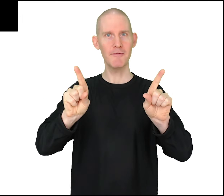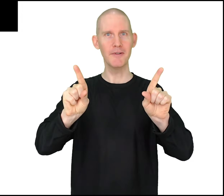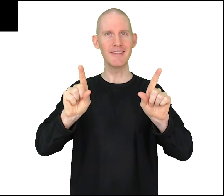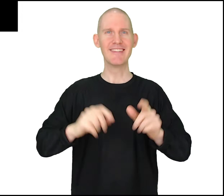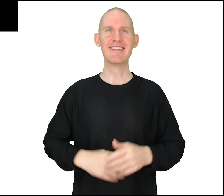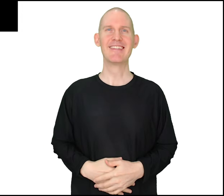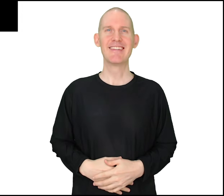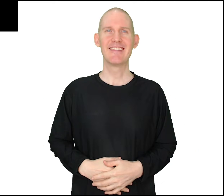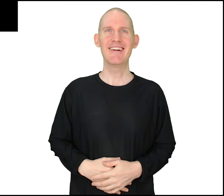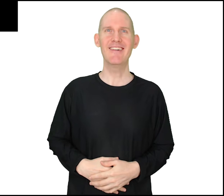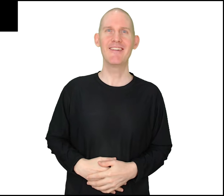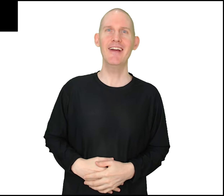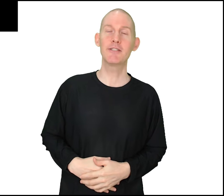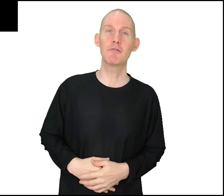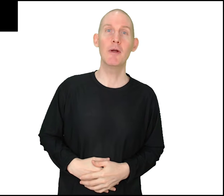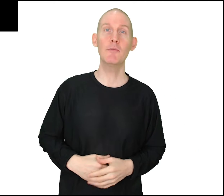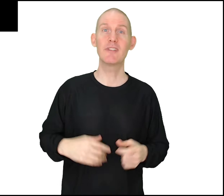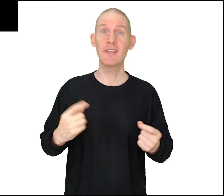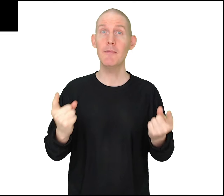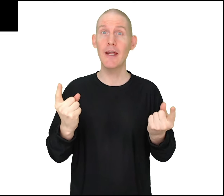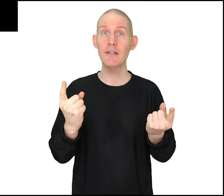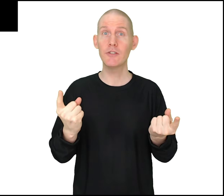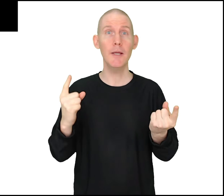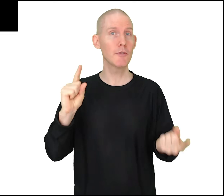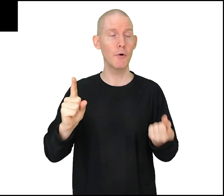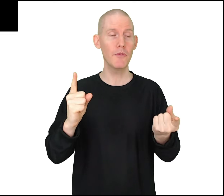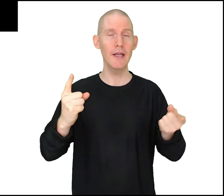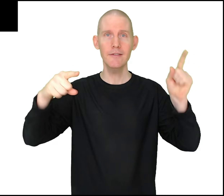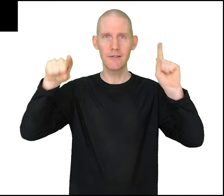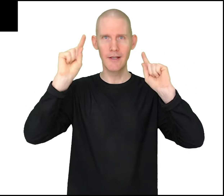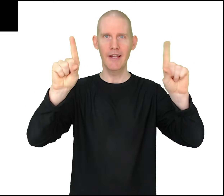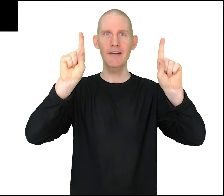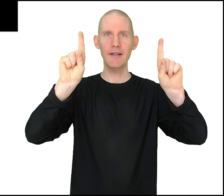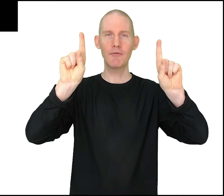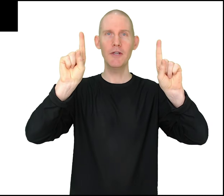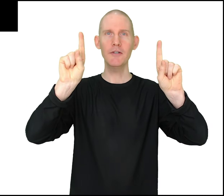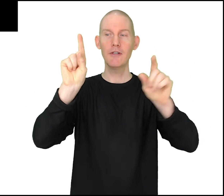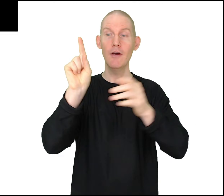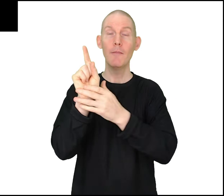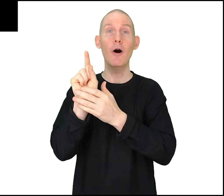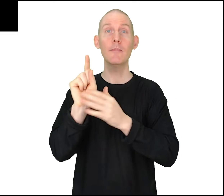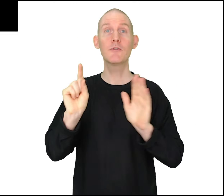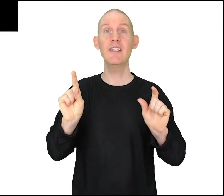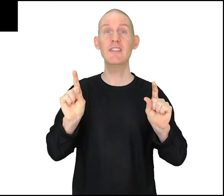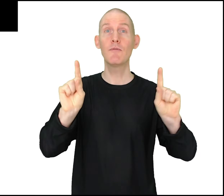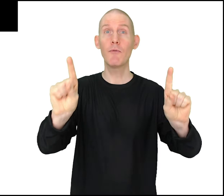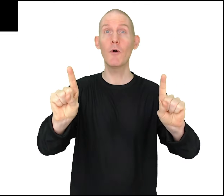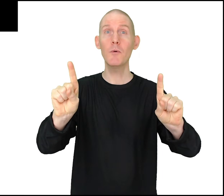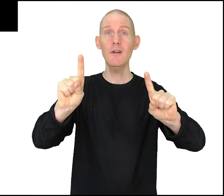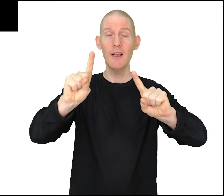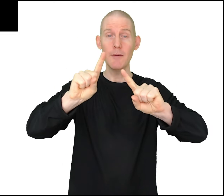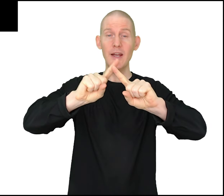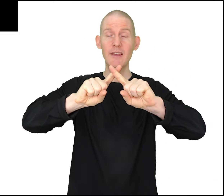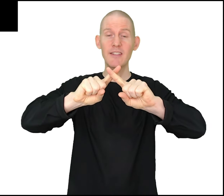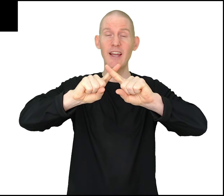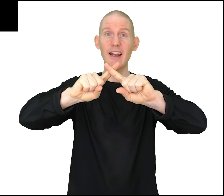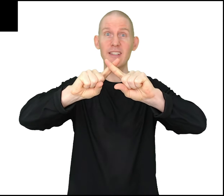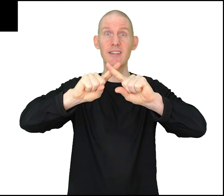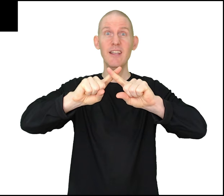Different. All right, so remember, same hand shapes, both hands, index fingers, palms facing forward. Make this X thing here